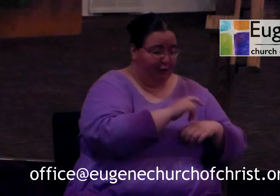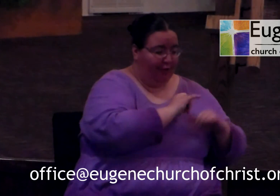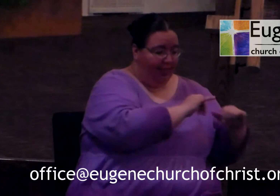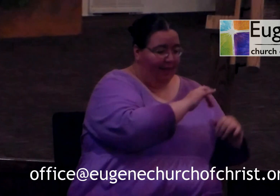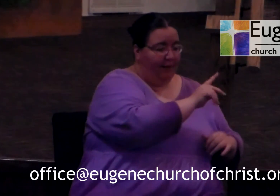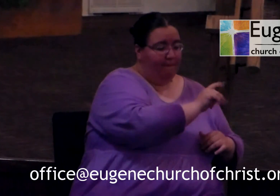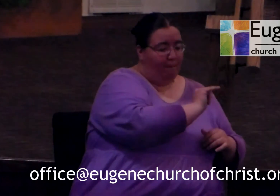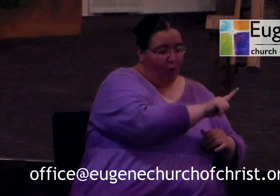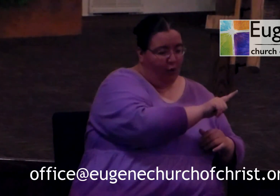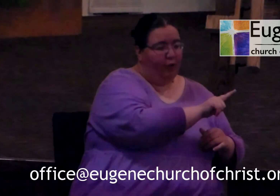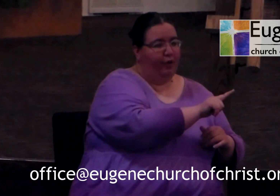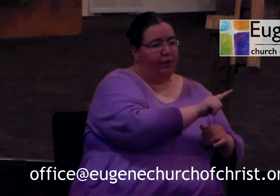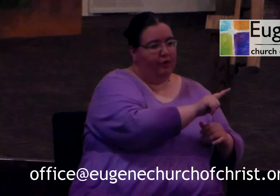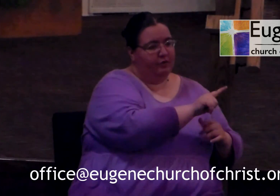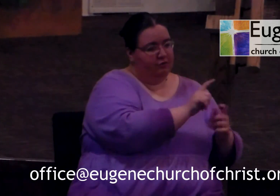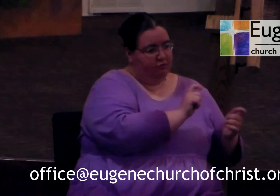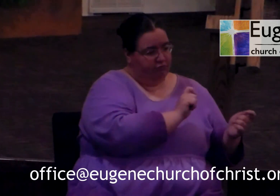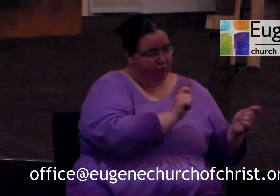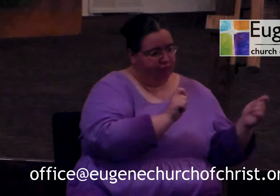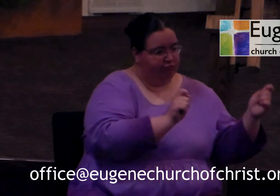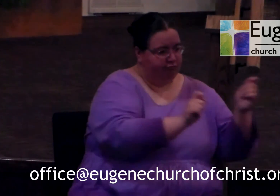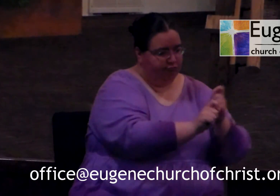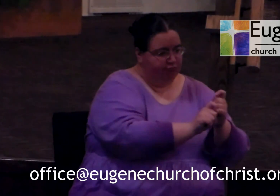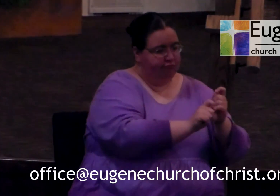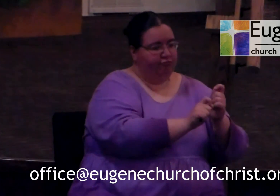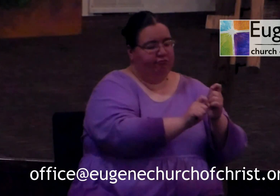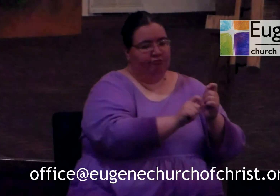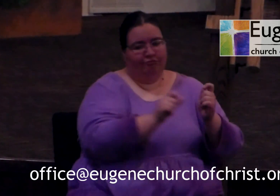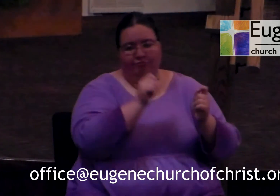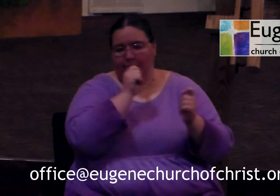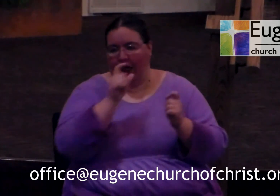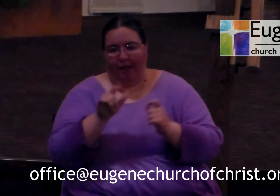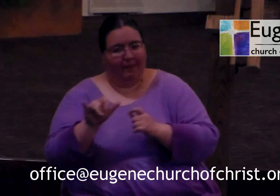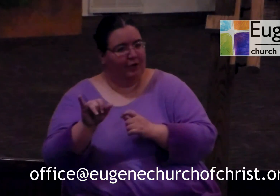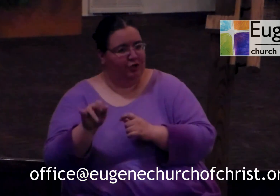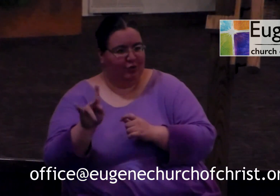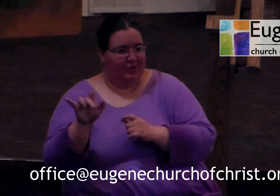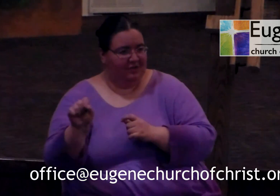has not given up on you. If there is something you need this morning,